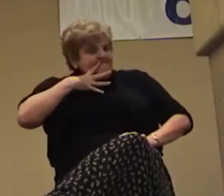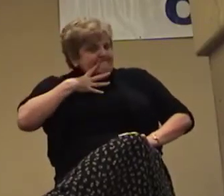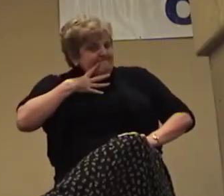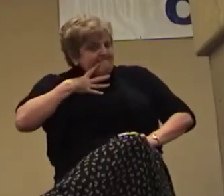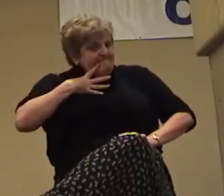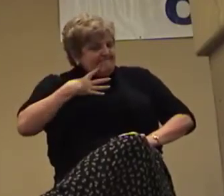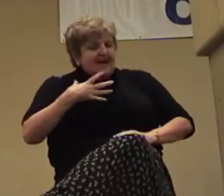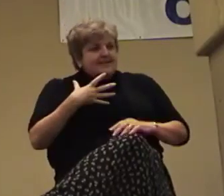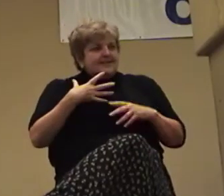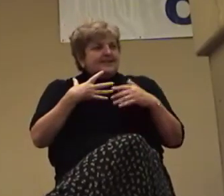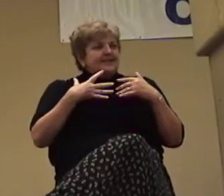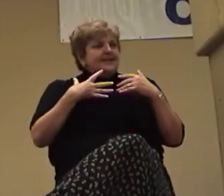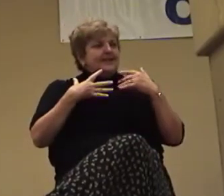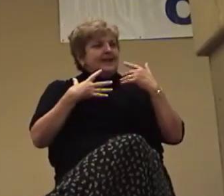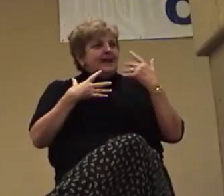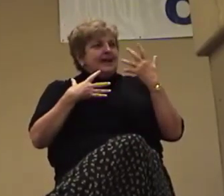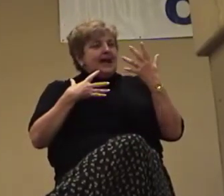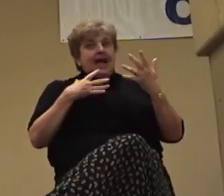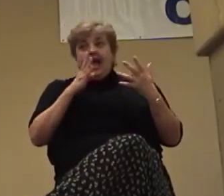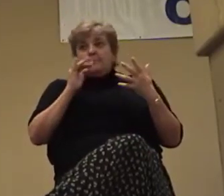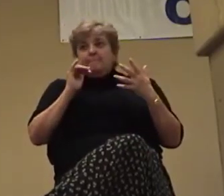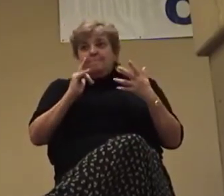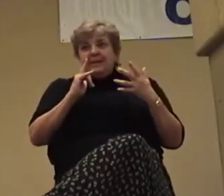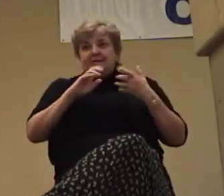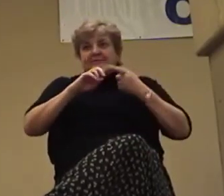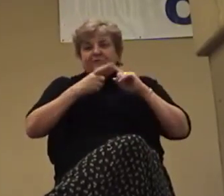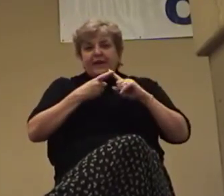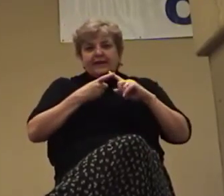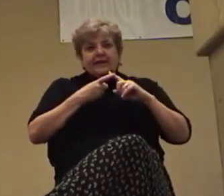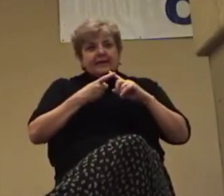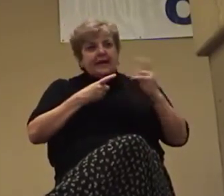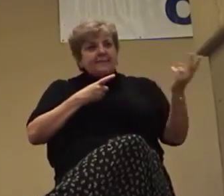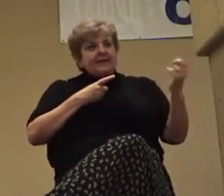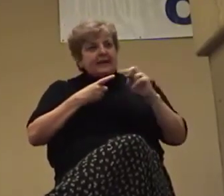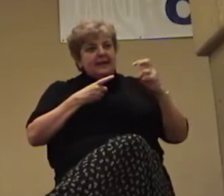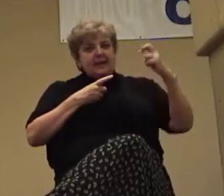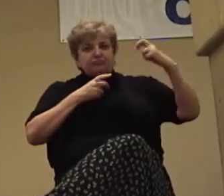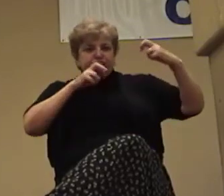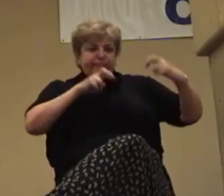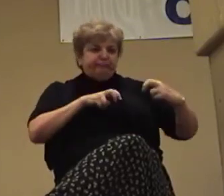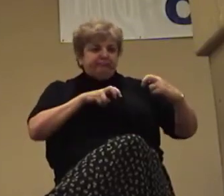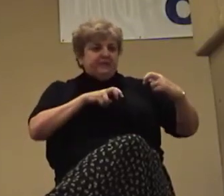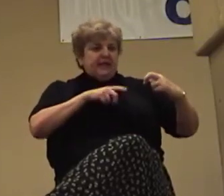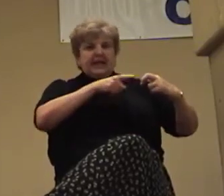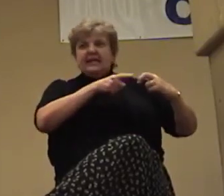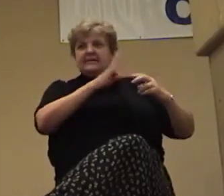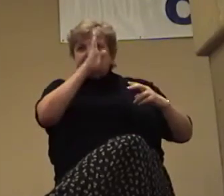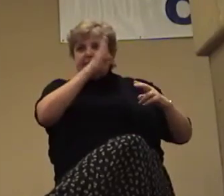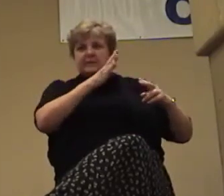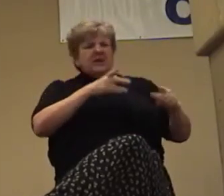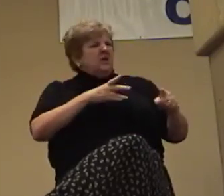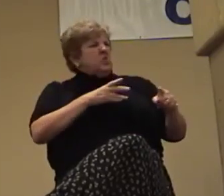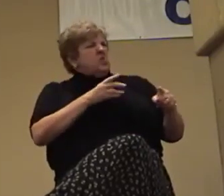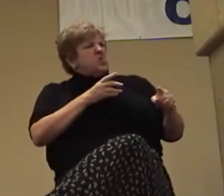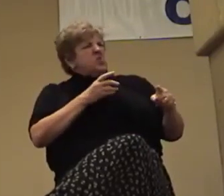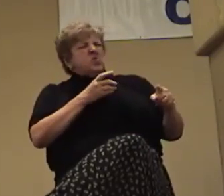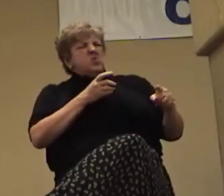so, Bill's friend comes in, but he's sober. Ooh, little glitch. But really, it's only a